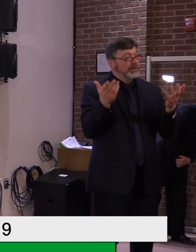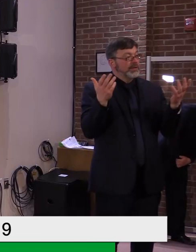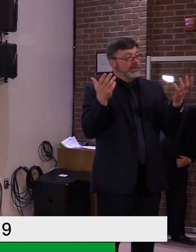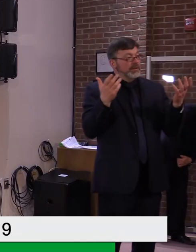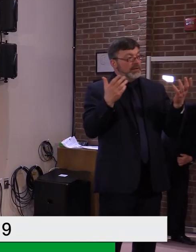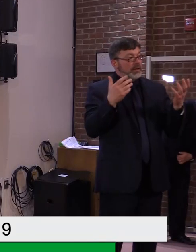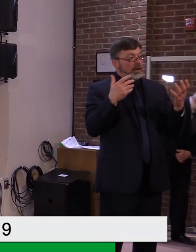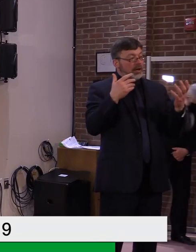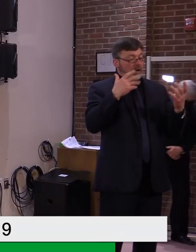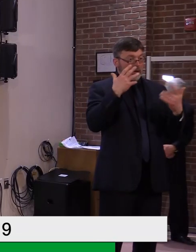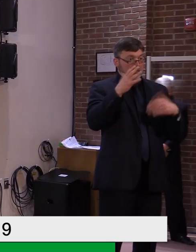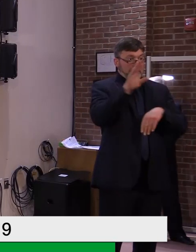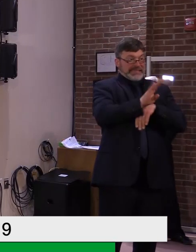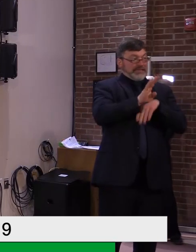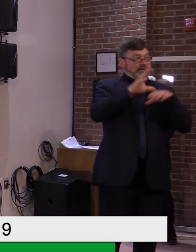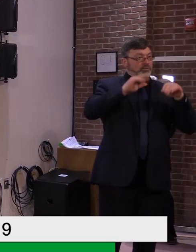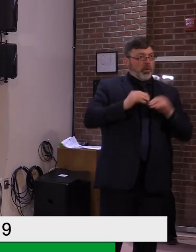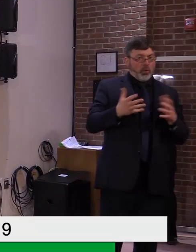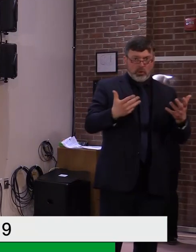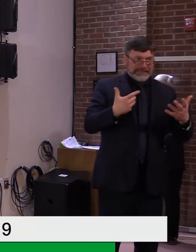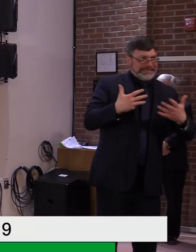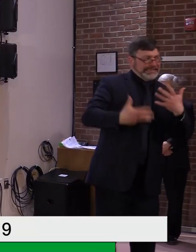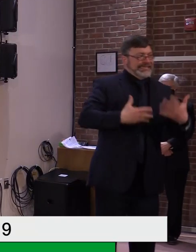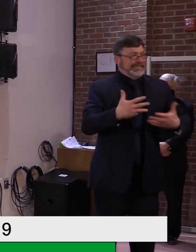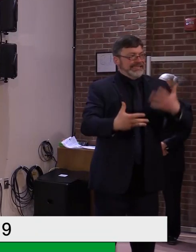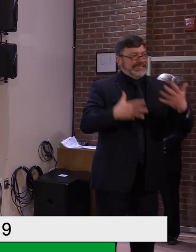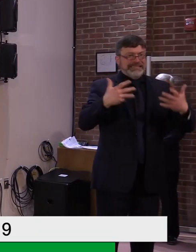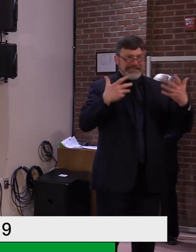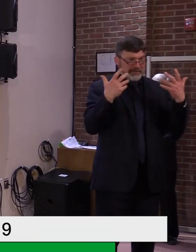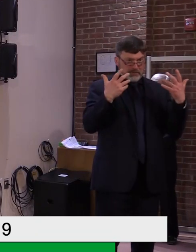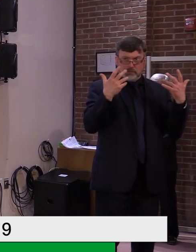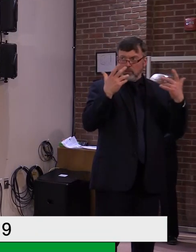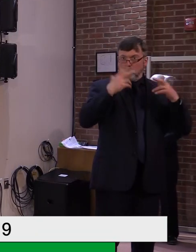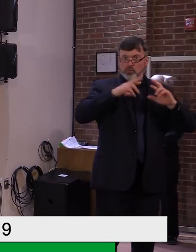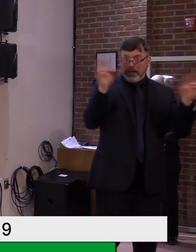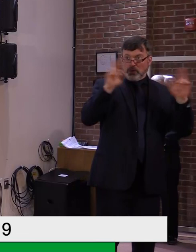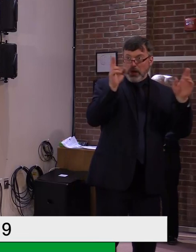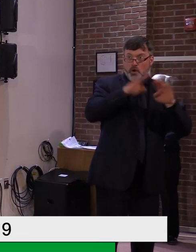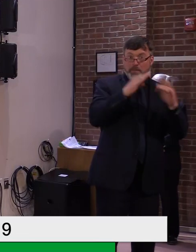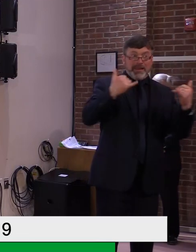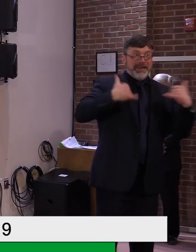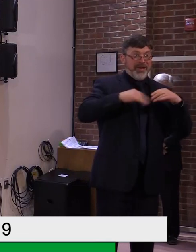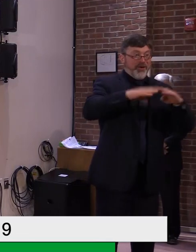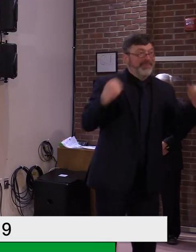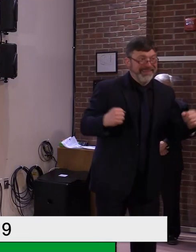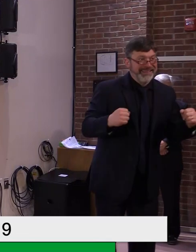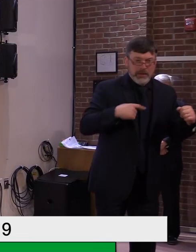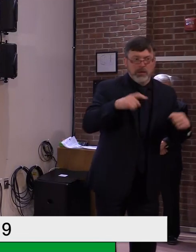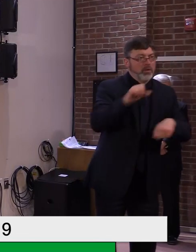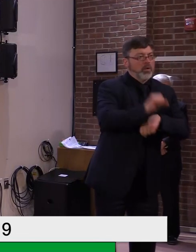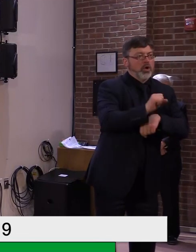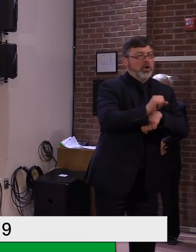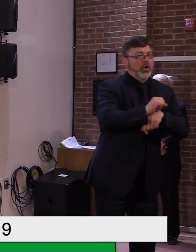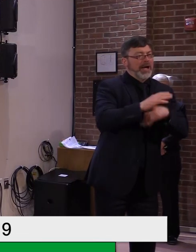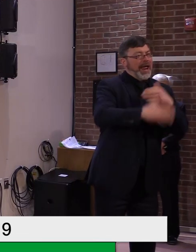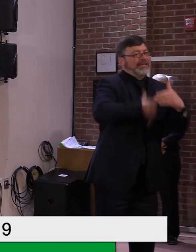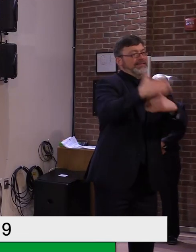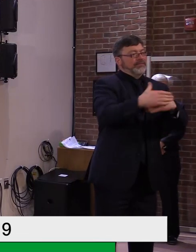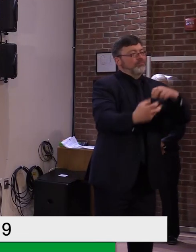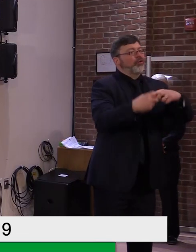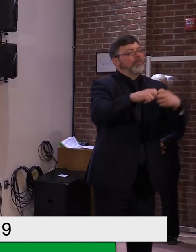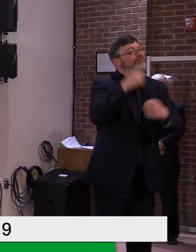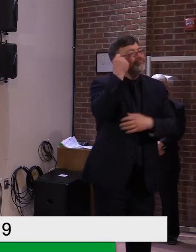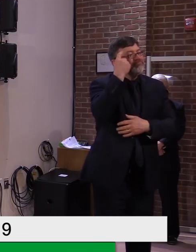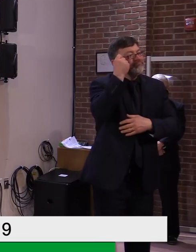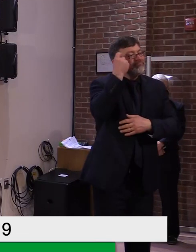some time to open back up. And now they need employees to get that, to make that happen. So we'll do